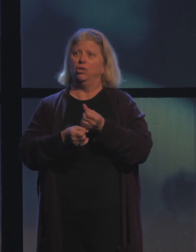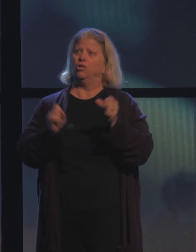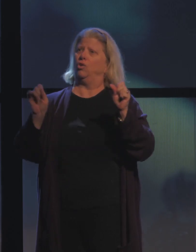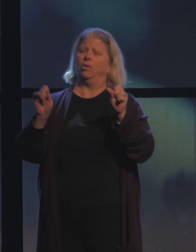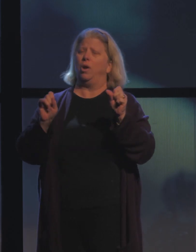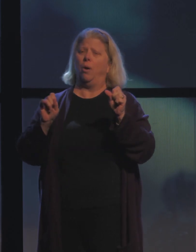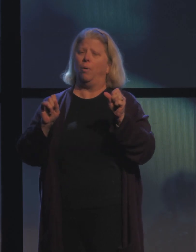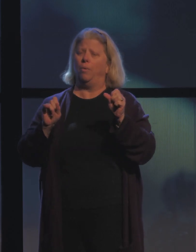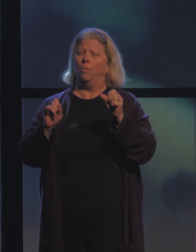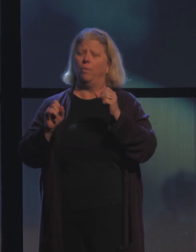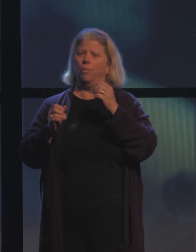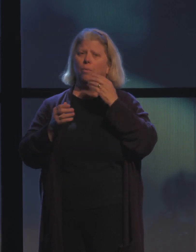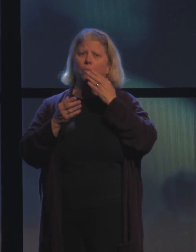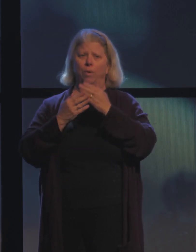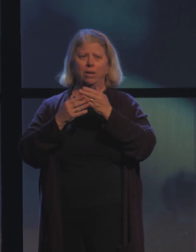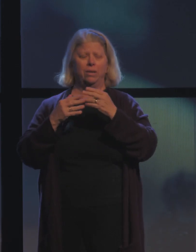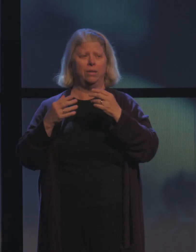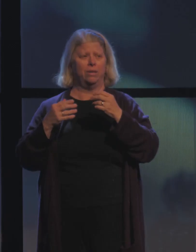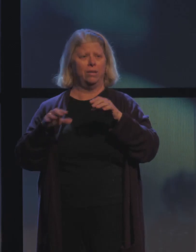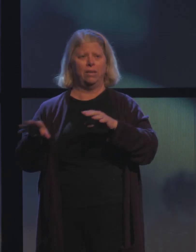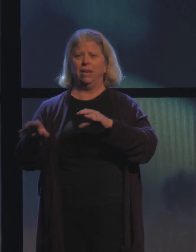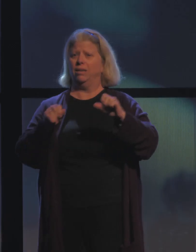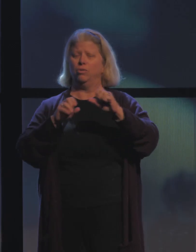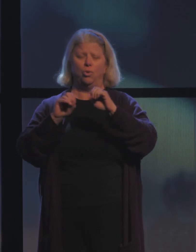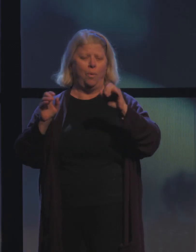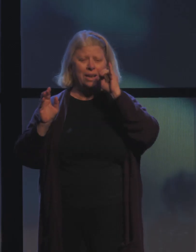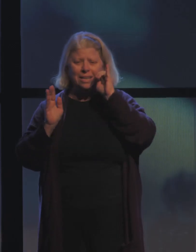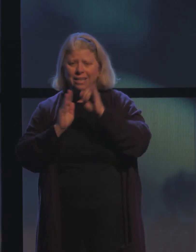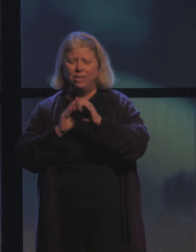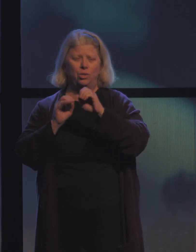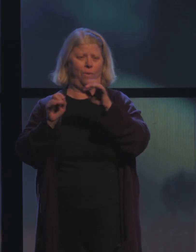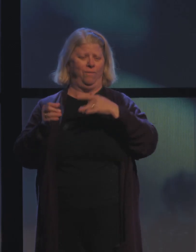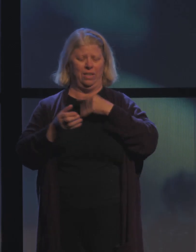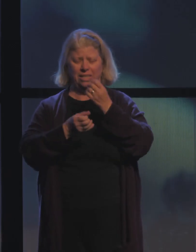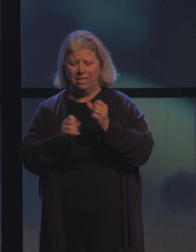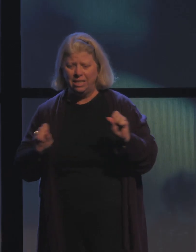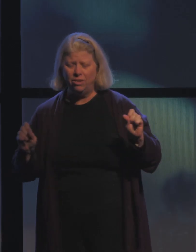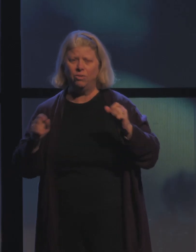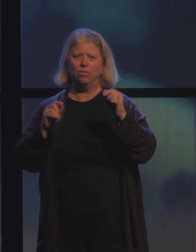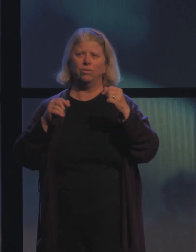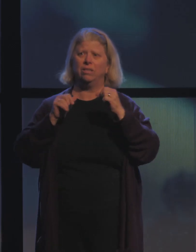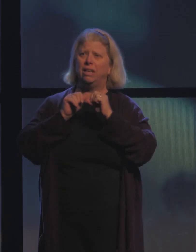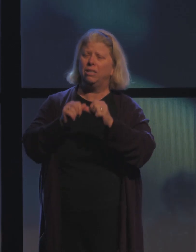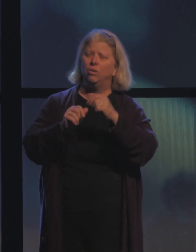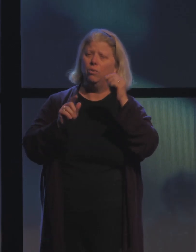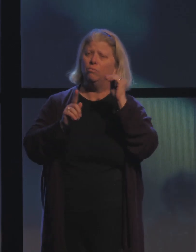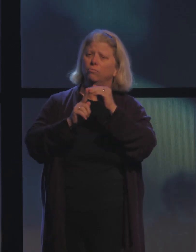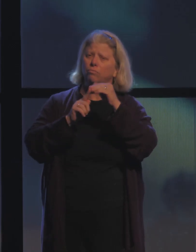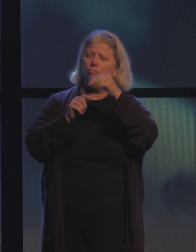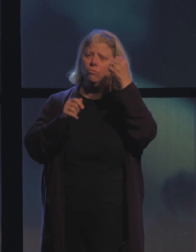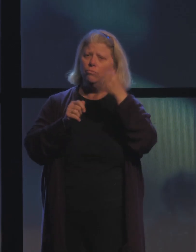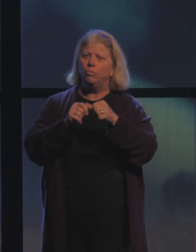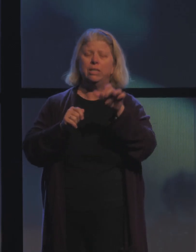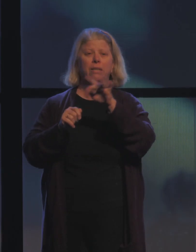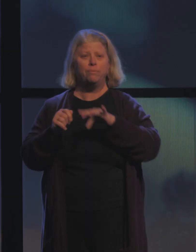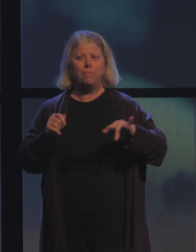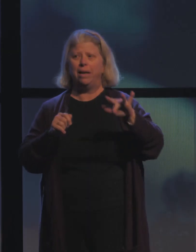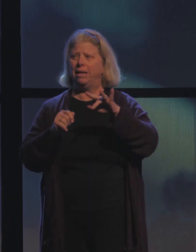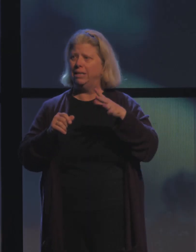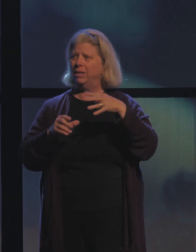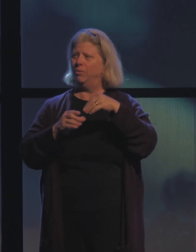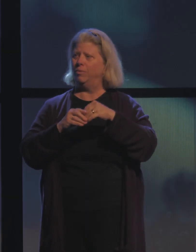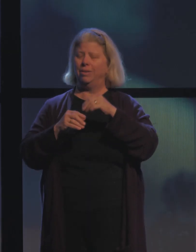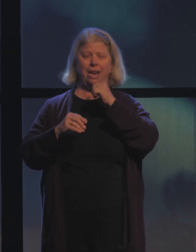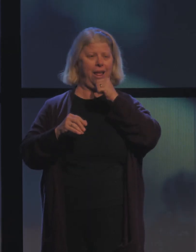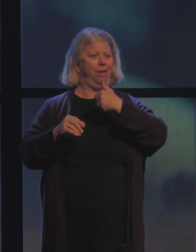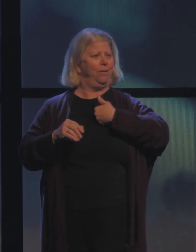The Romans had taken over. They didn't have much identity. They didn't have security. They were constantly reminded that the space that they were in was not